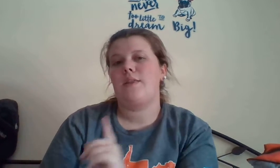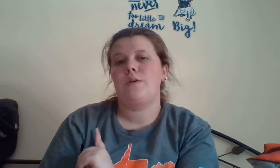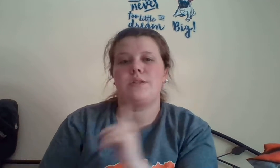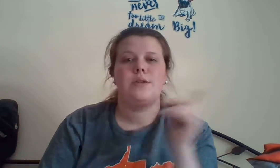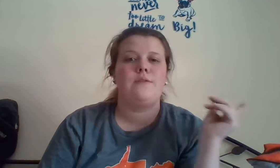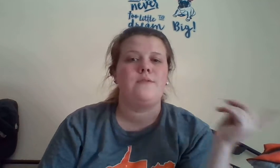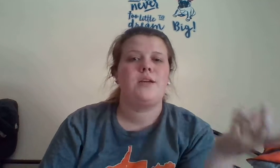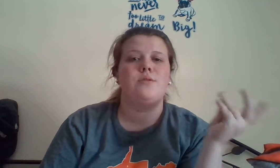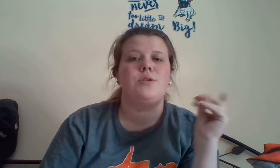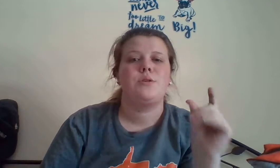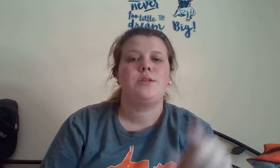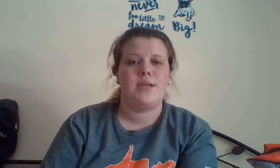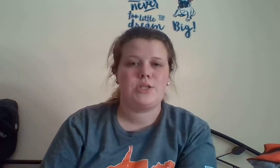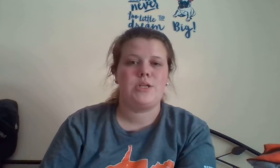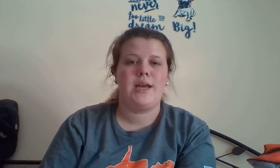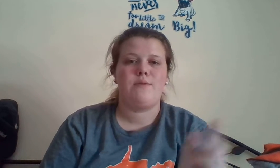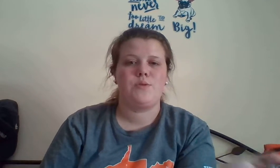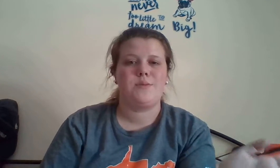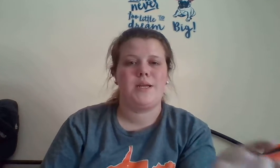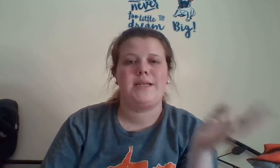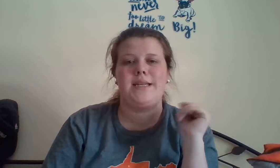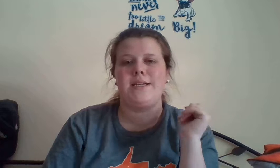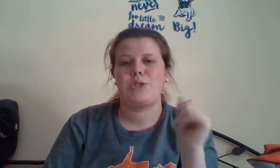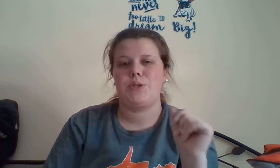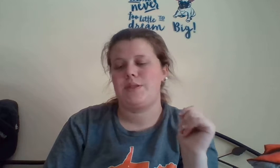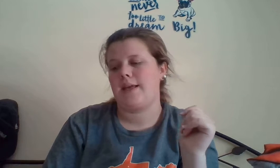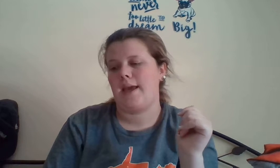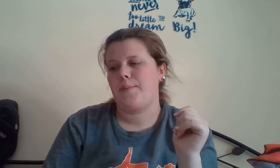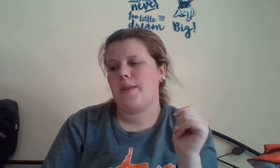there was no video yesterday, which was Monday. Today's Tuesday.